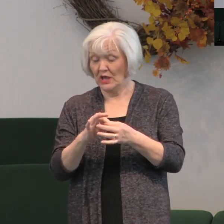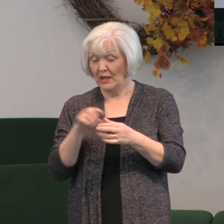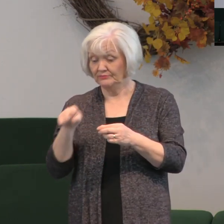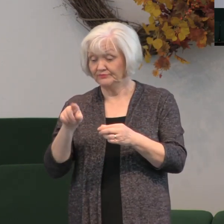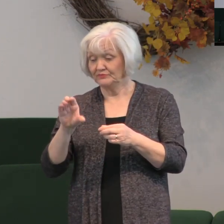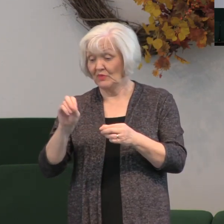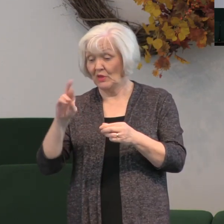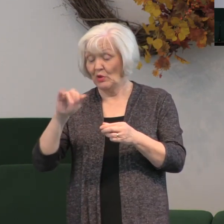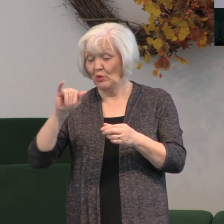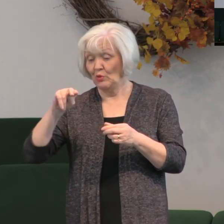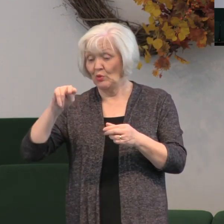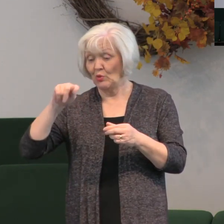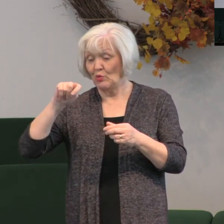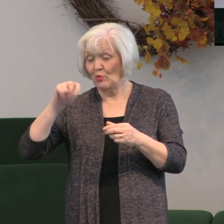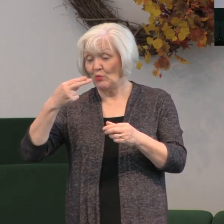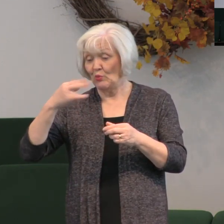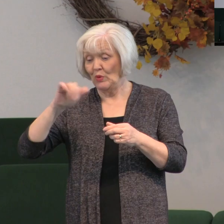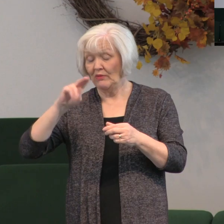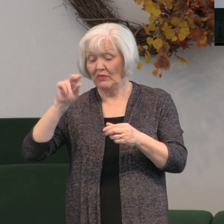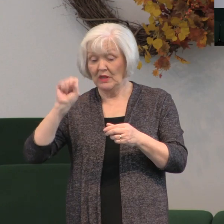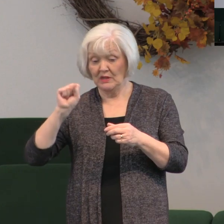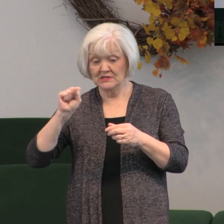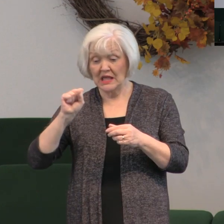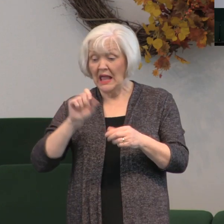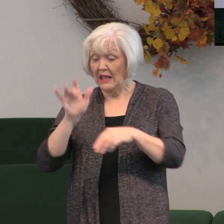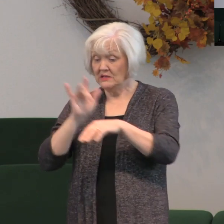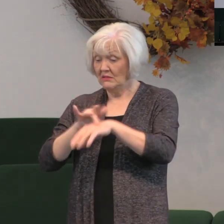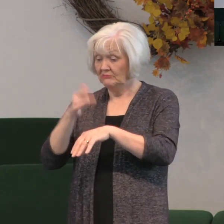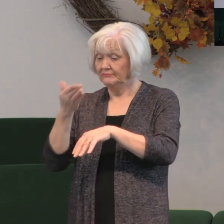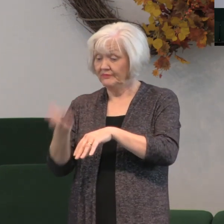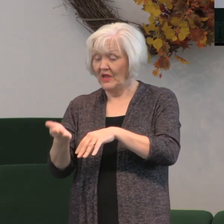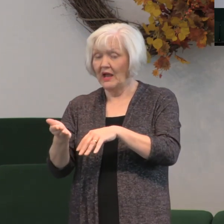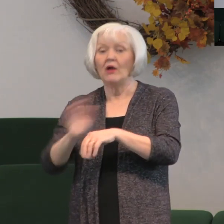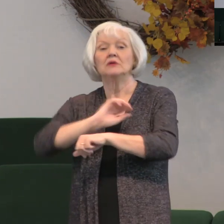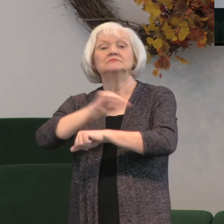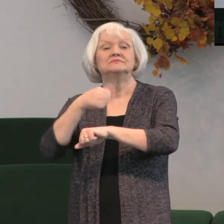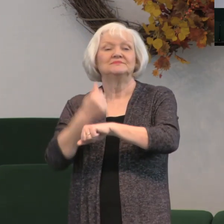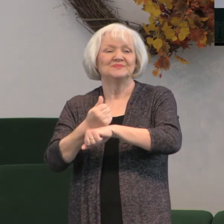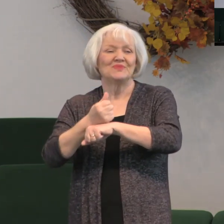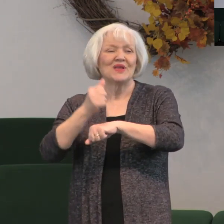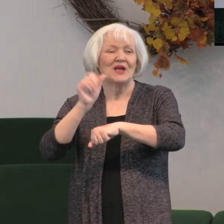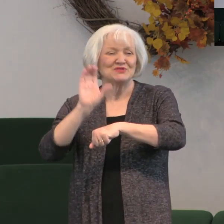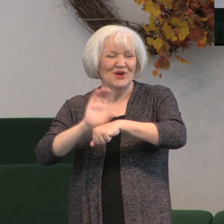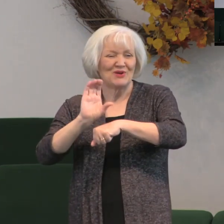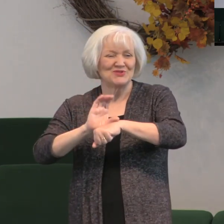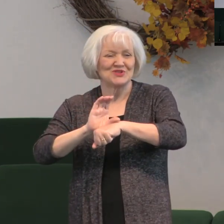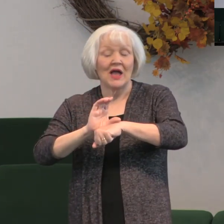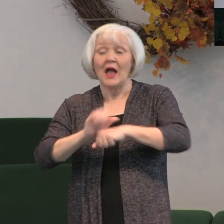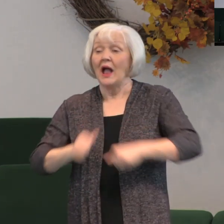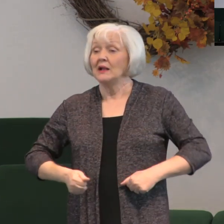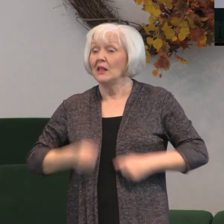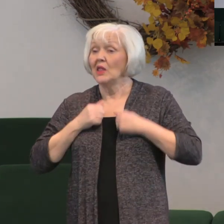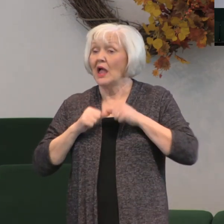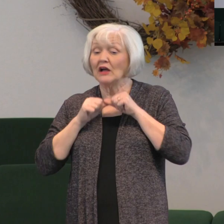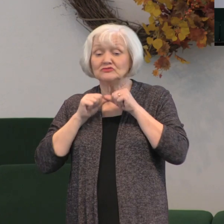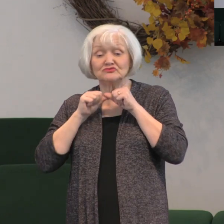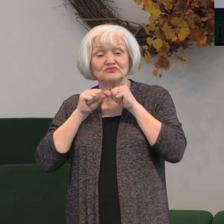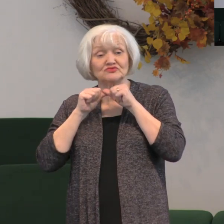he started by going there to start a church. And he lived there for an extended period of time. And after he left,